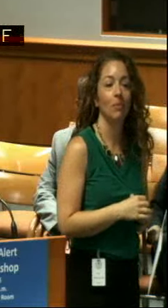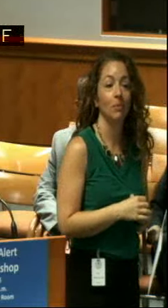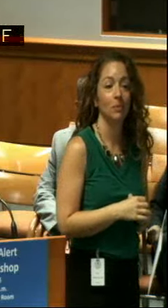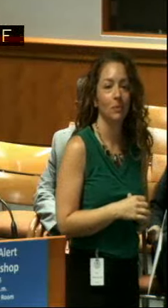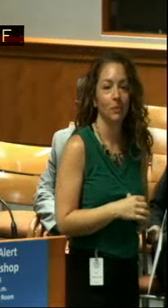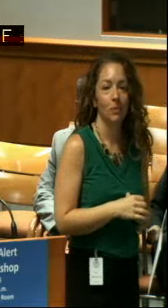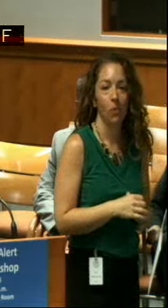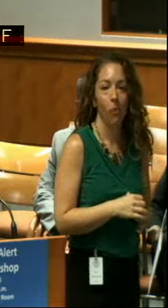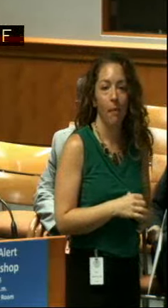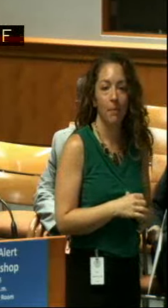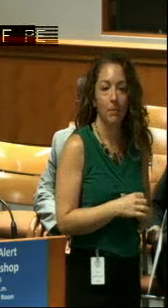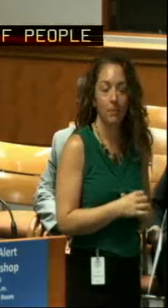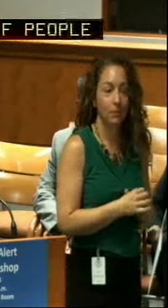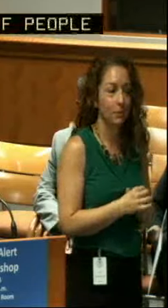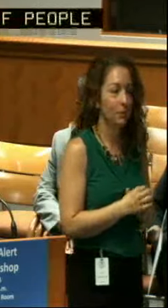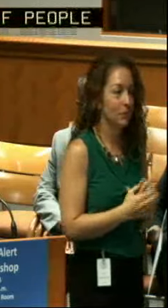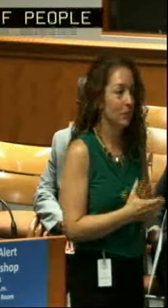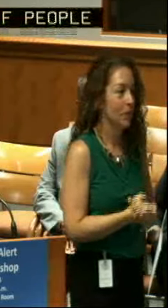And